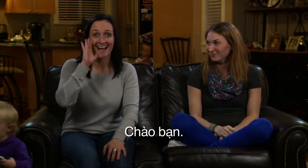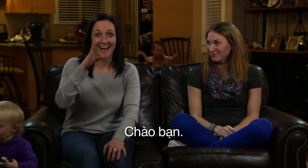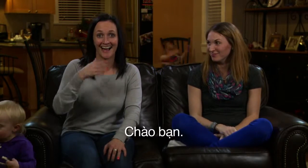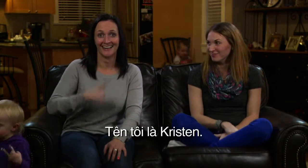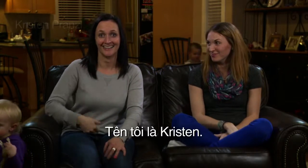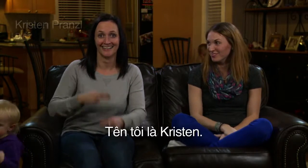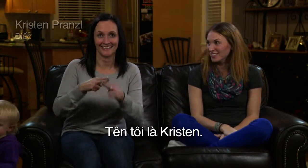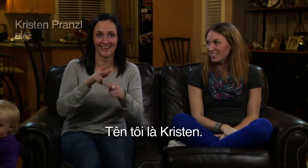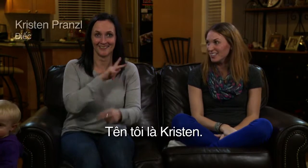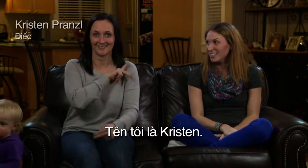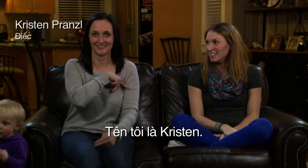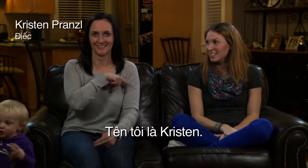Hi, my name is Kristen.